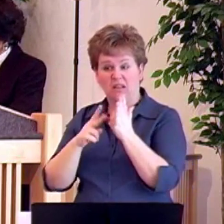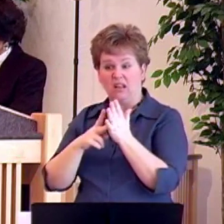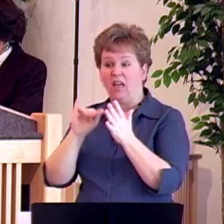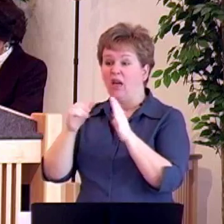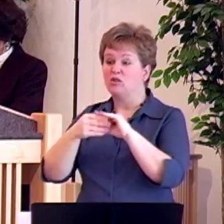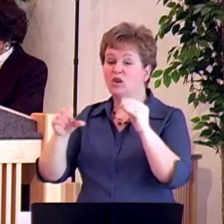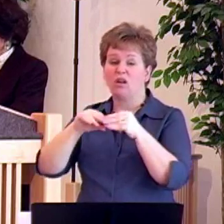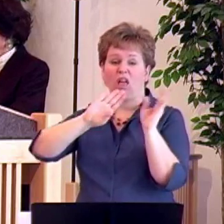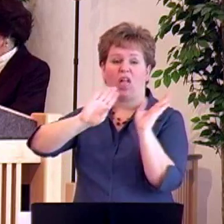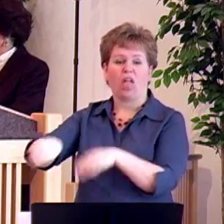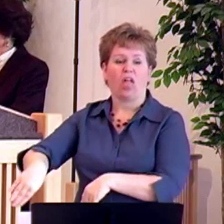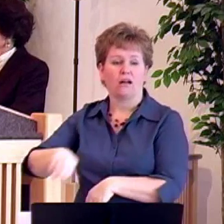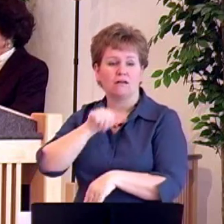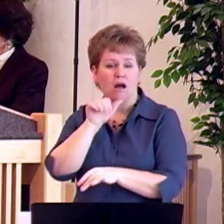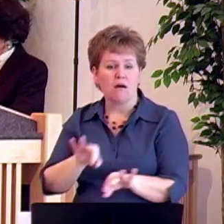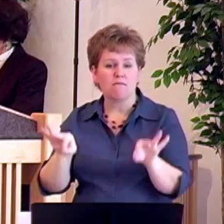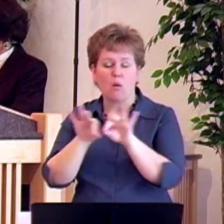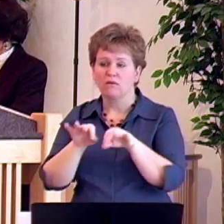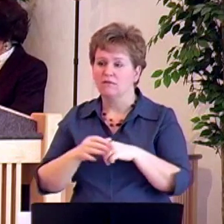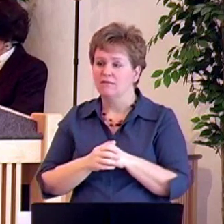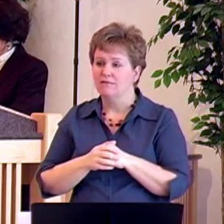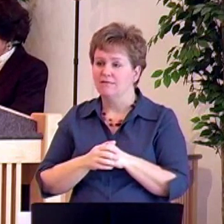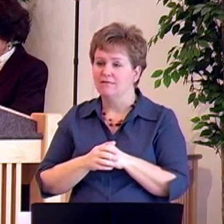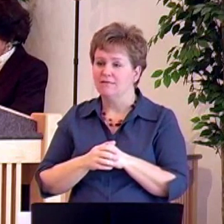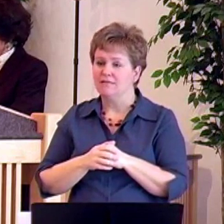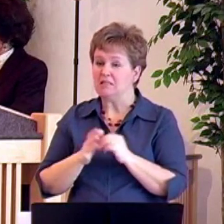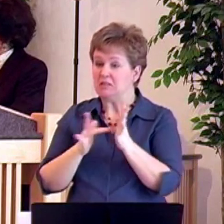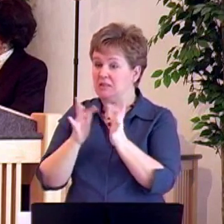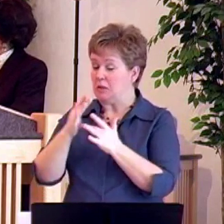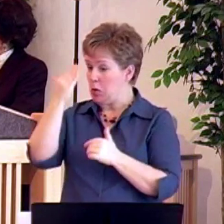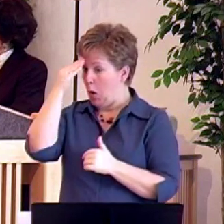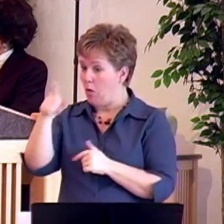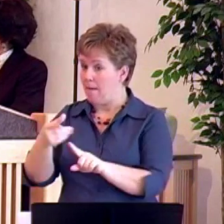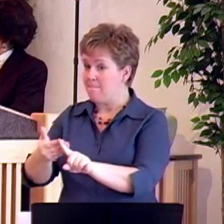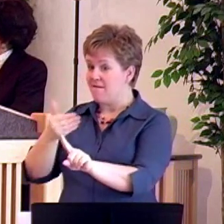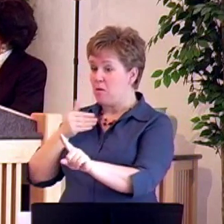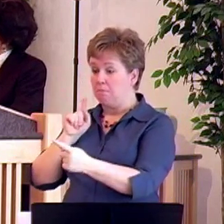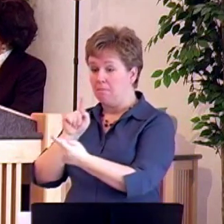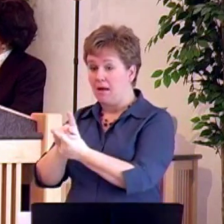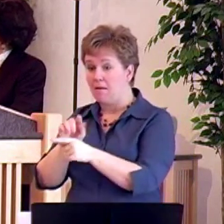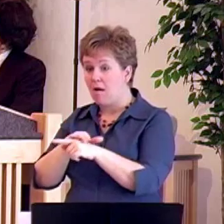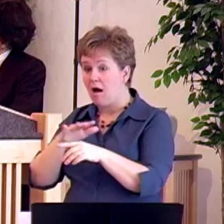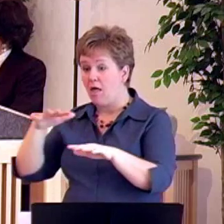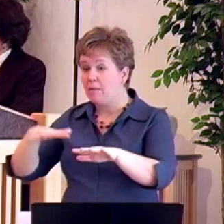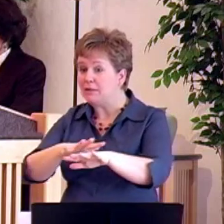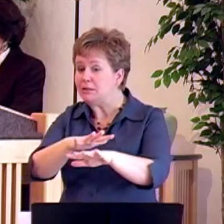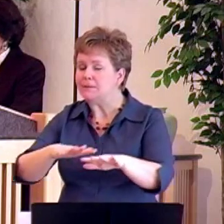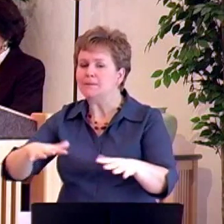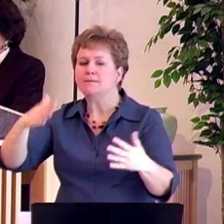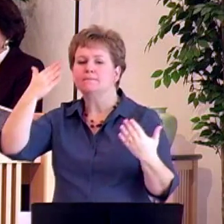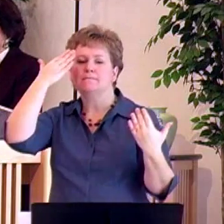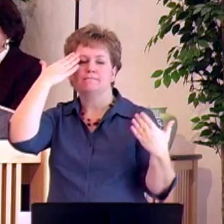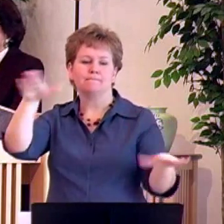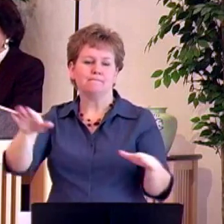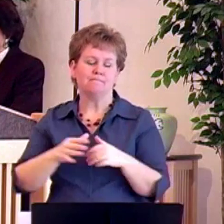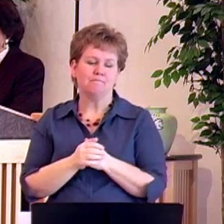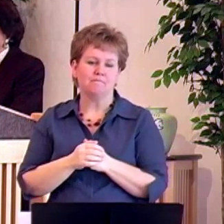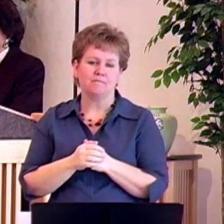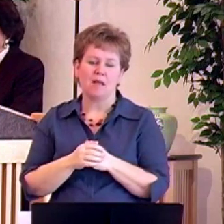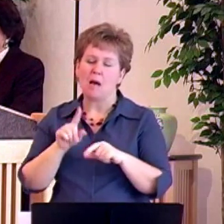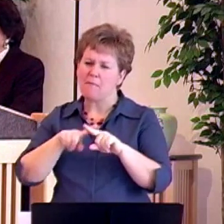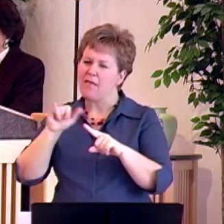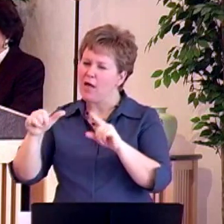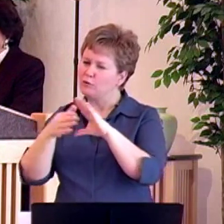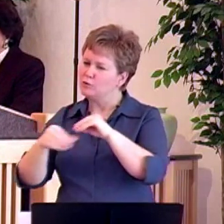miracle that they left everything and followed Jesus? Or would it come as a reminder that our